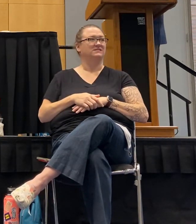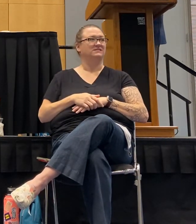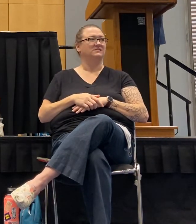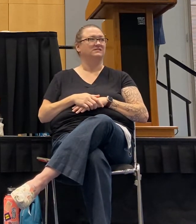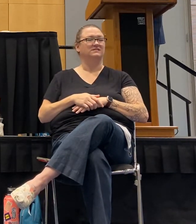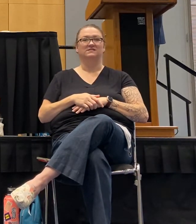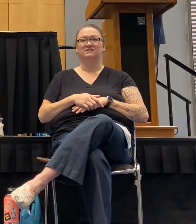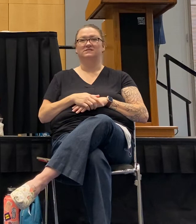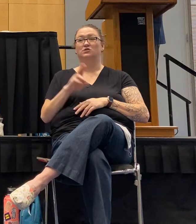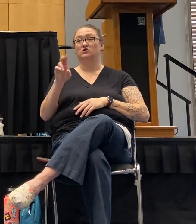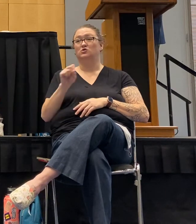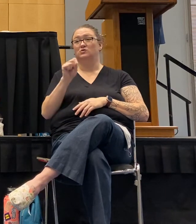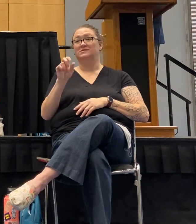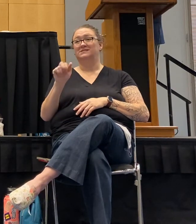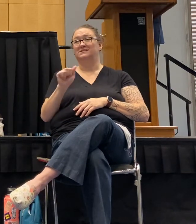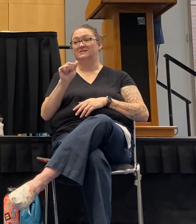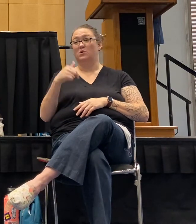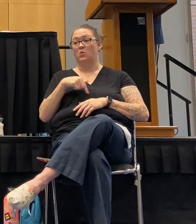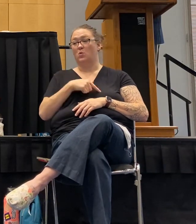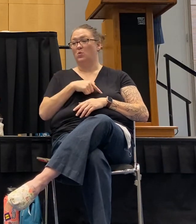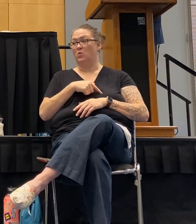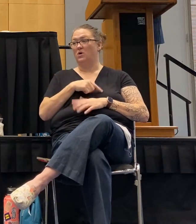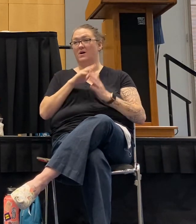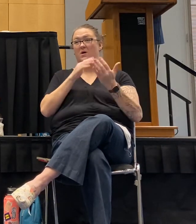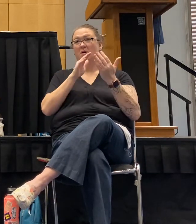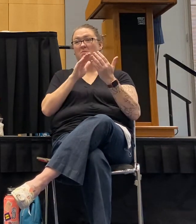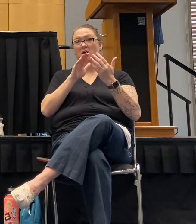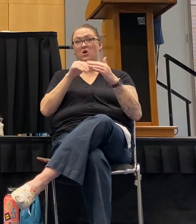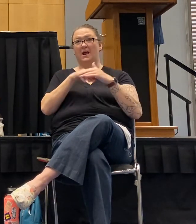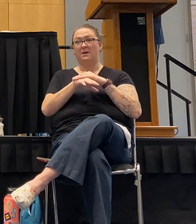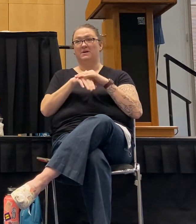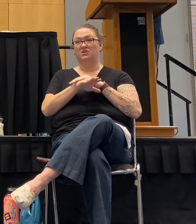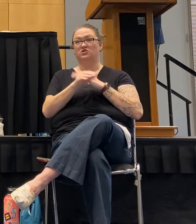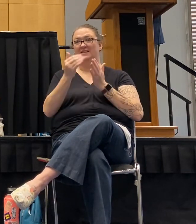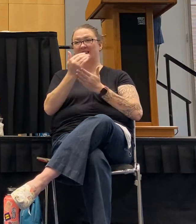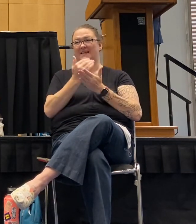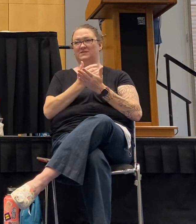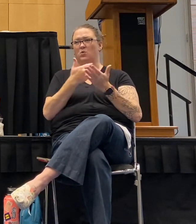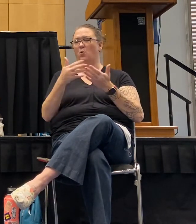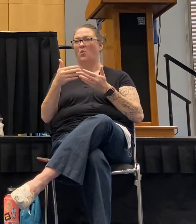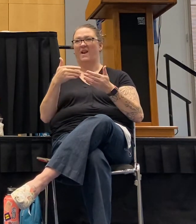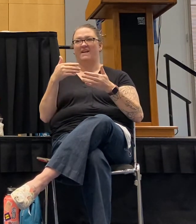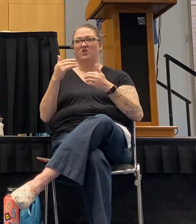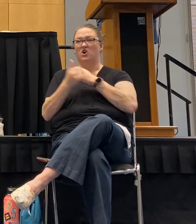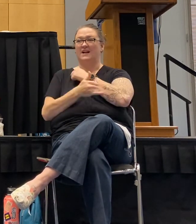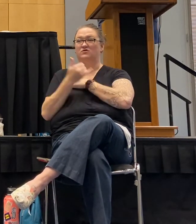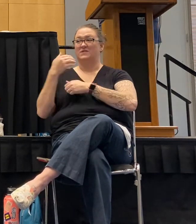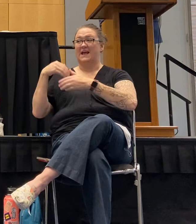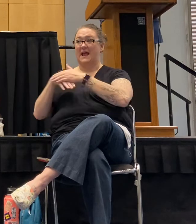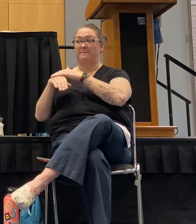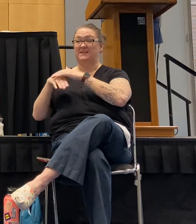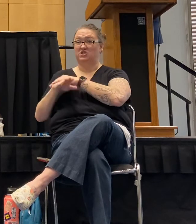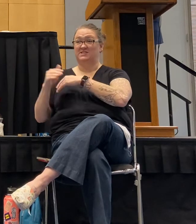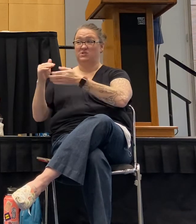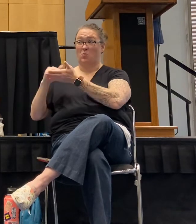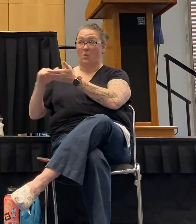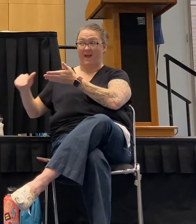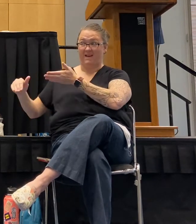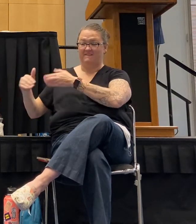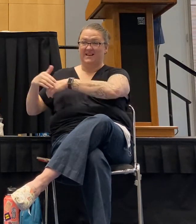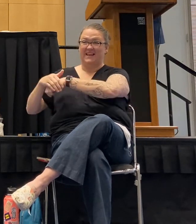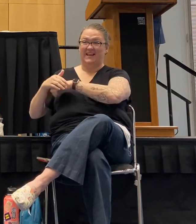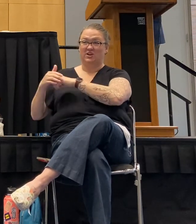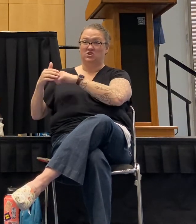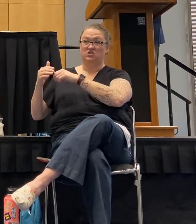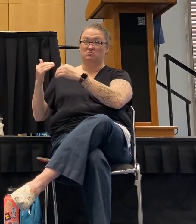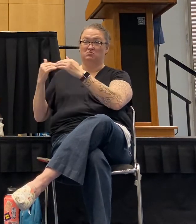So in US case, we mirror admissions, the admissions list. Whatever country admissions waives English